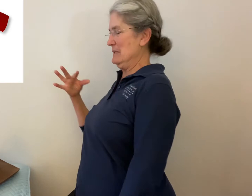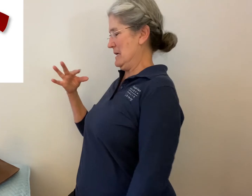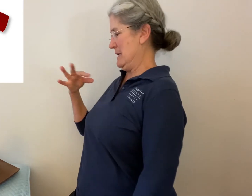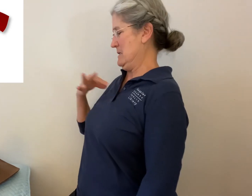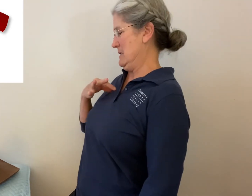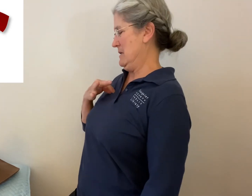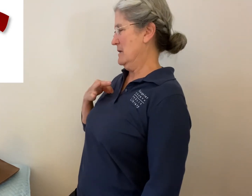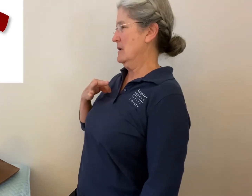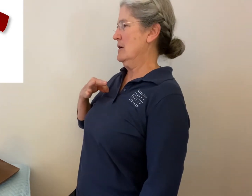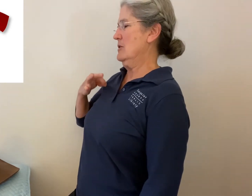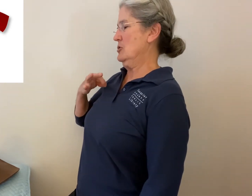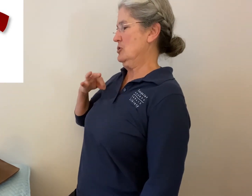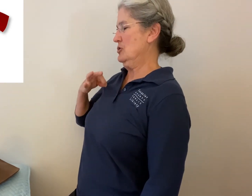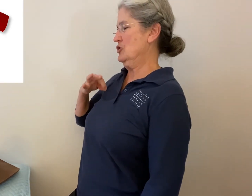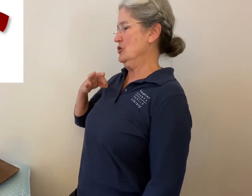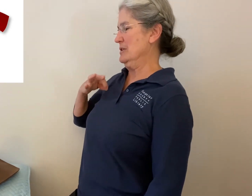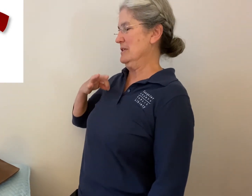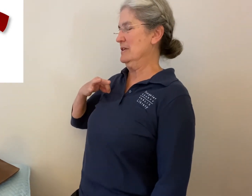side. Shirt.